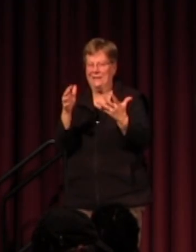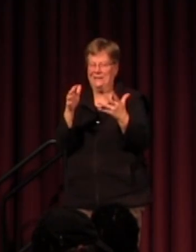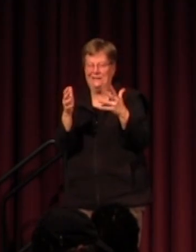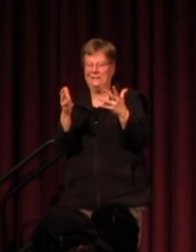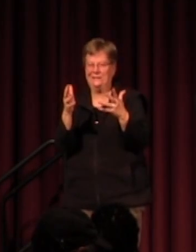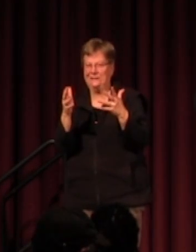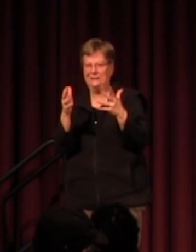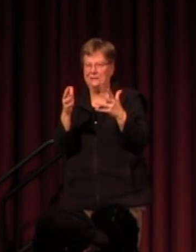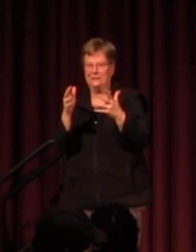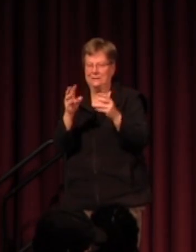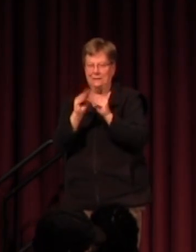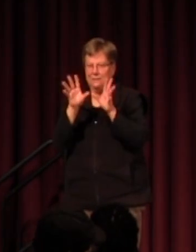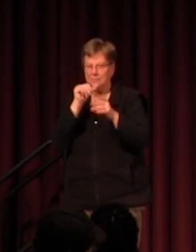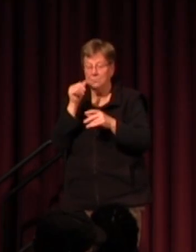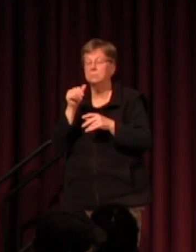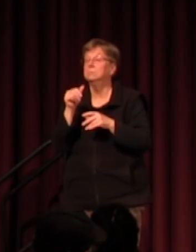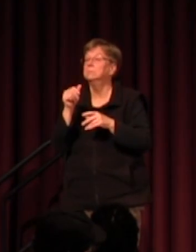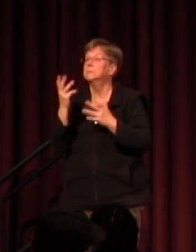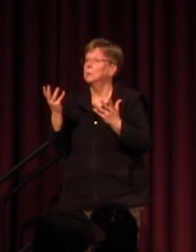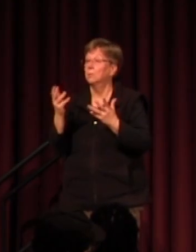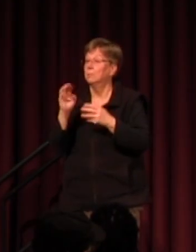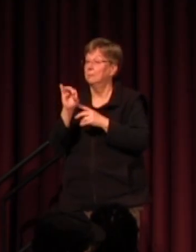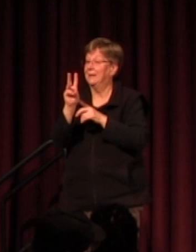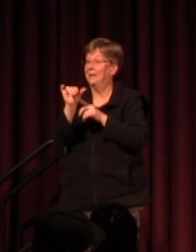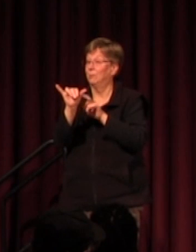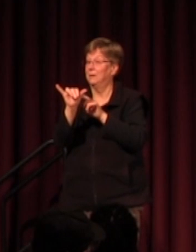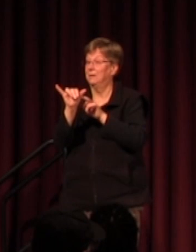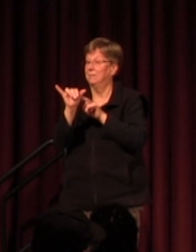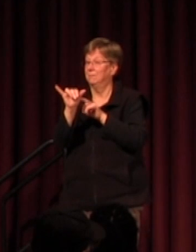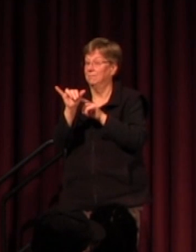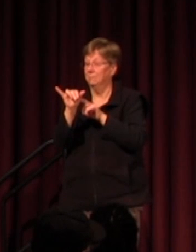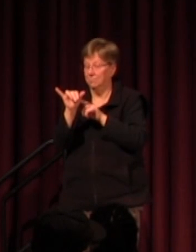So what we found is that the clearest way to describe what equity is,